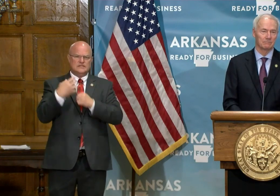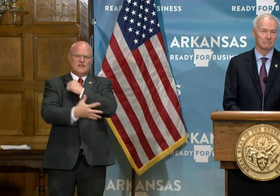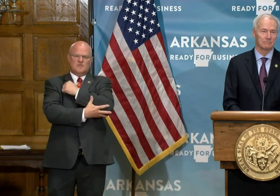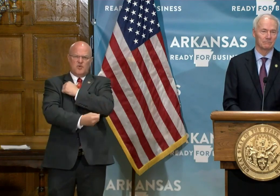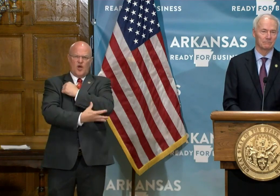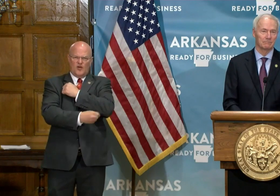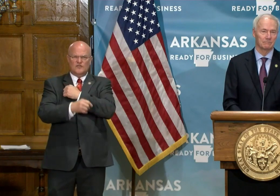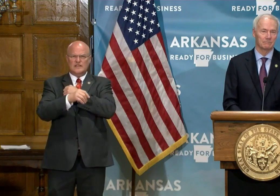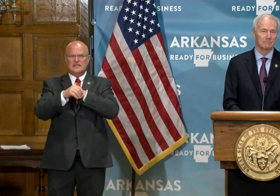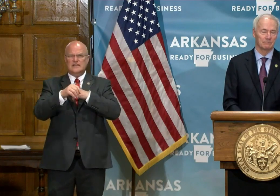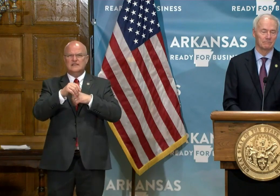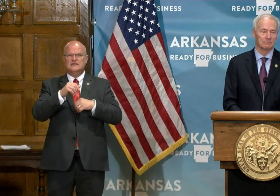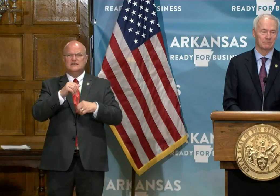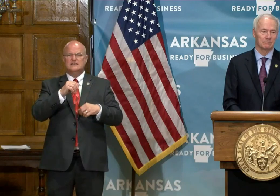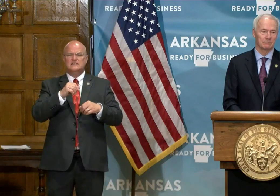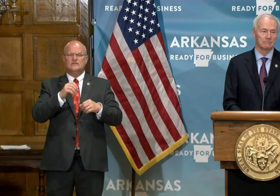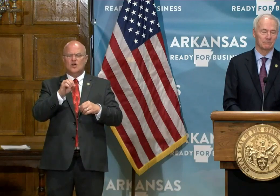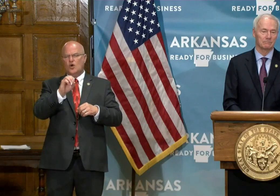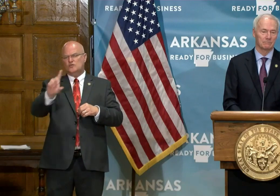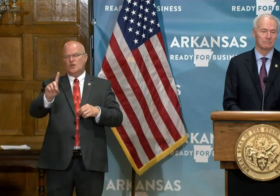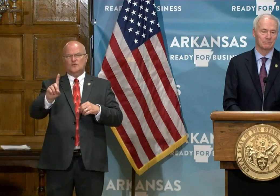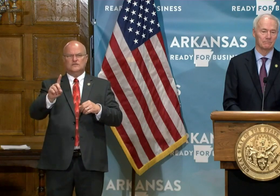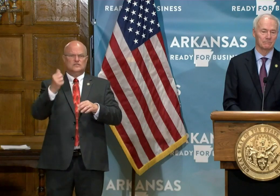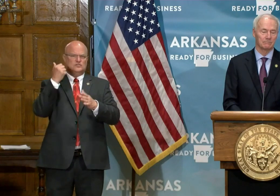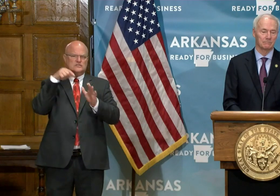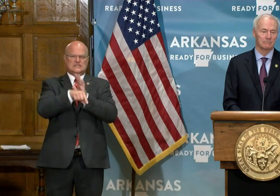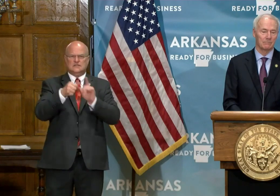poverty, things like food insecurity, overdoses, and